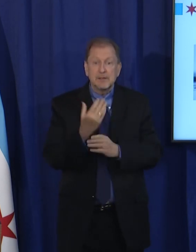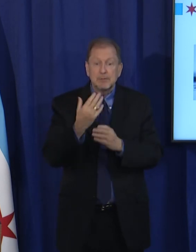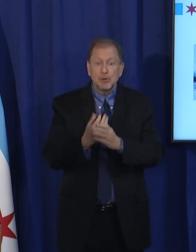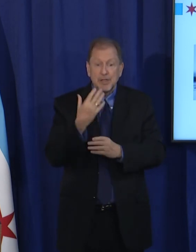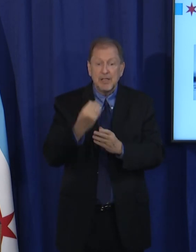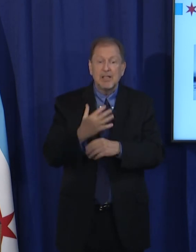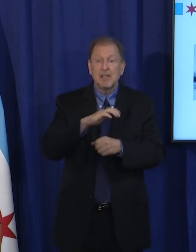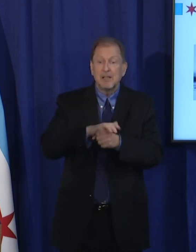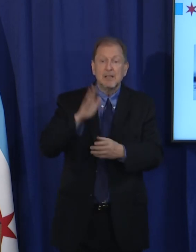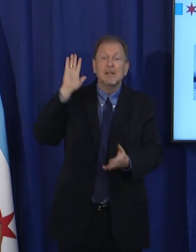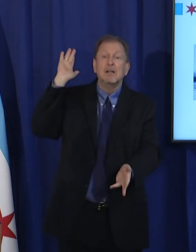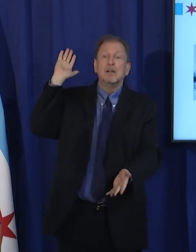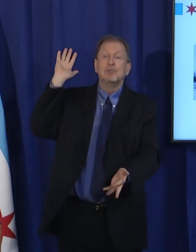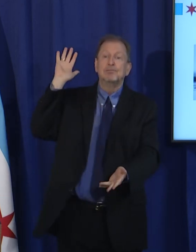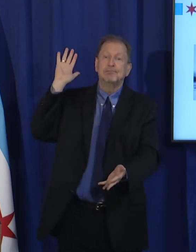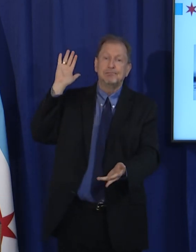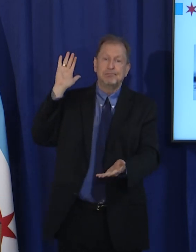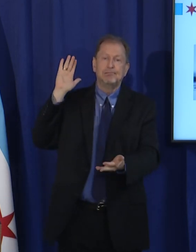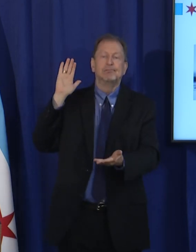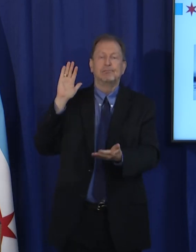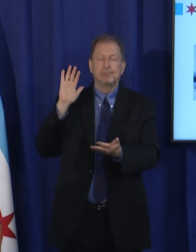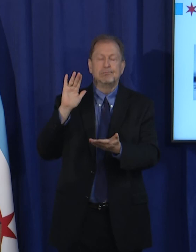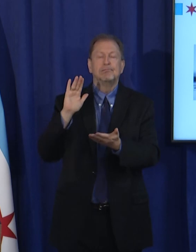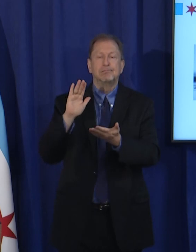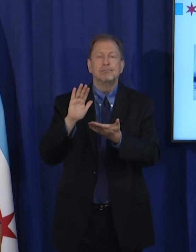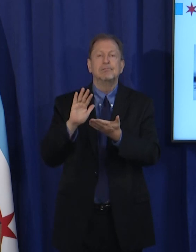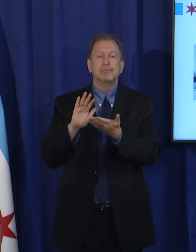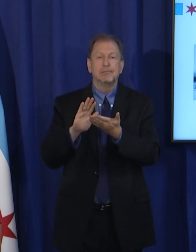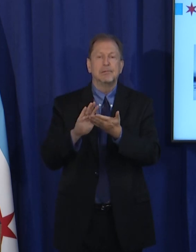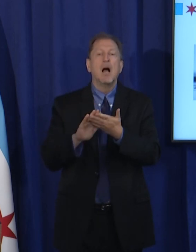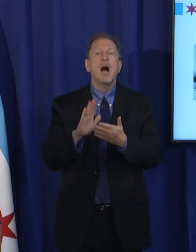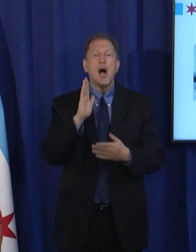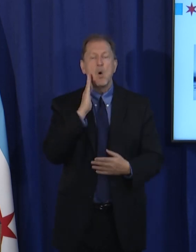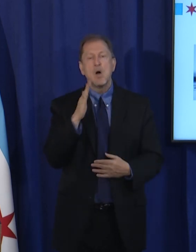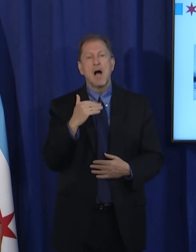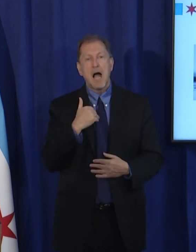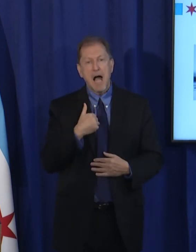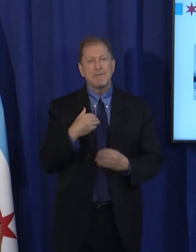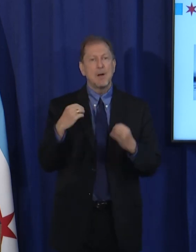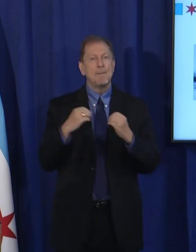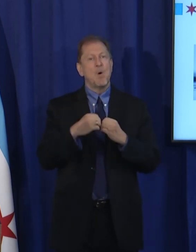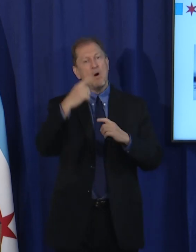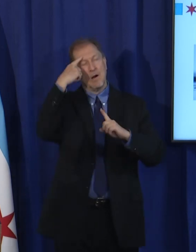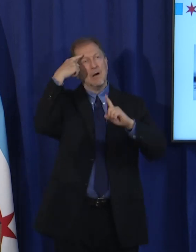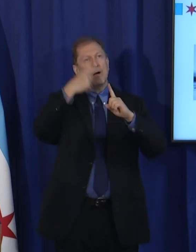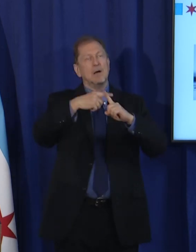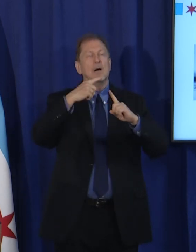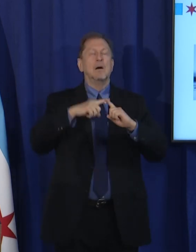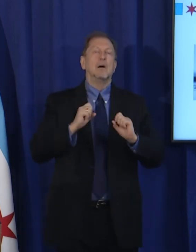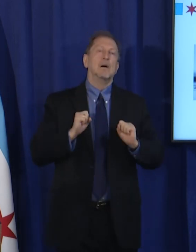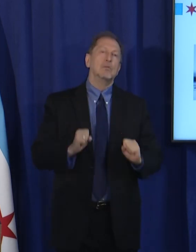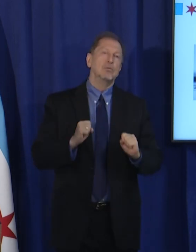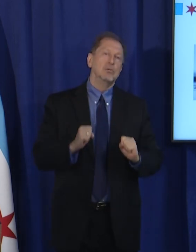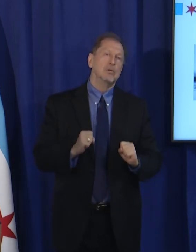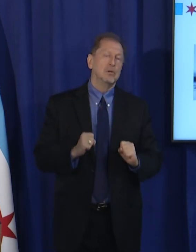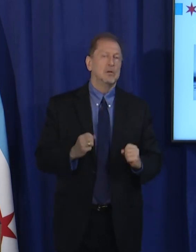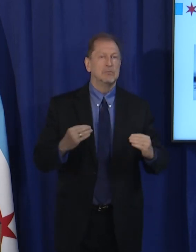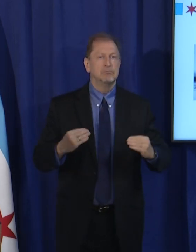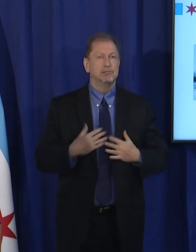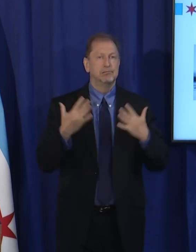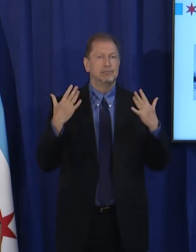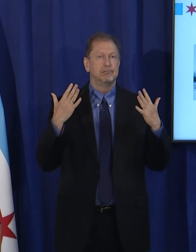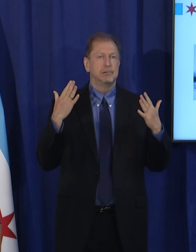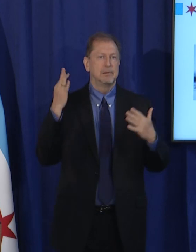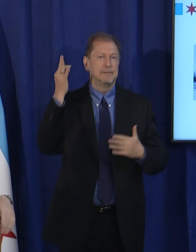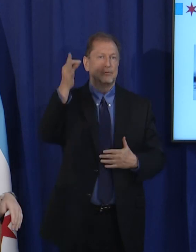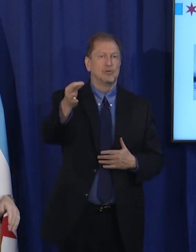with vaccine, and we'll start being able to have much more hopeful updates on progress. So there's